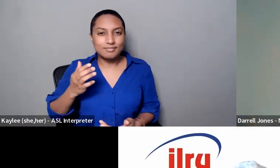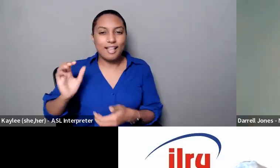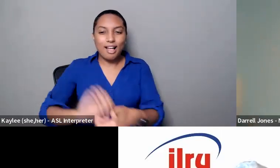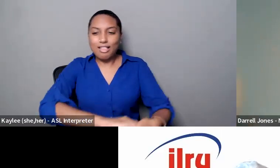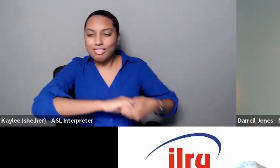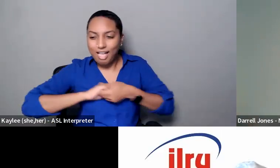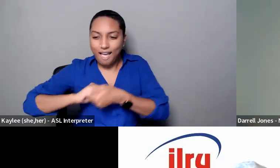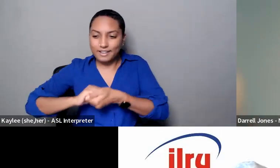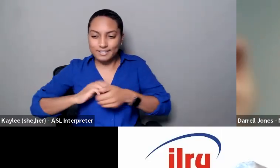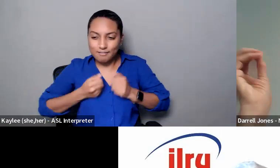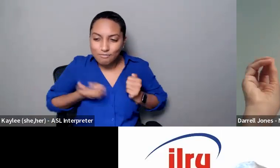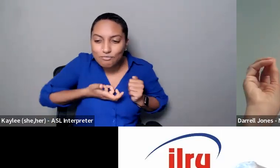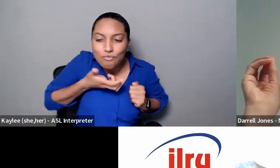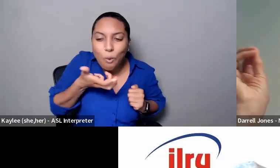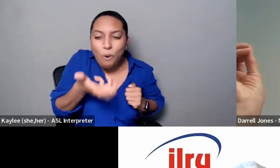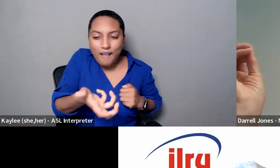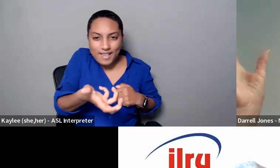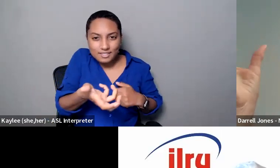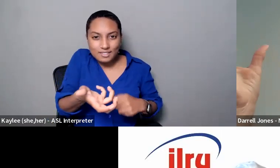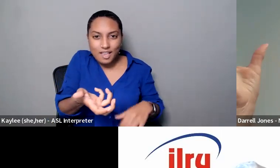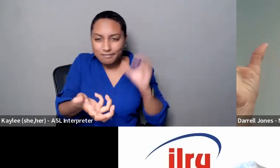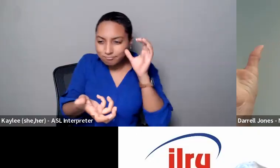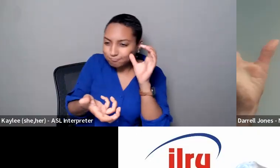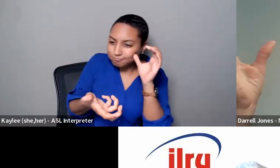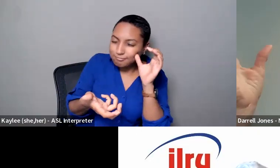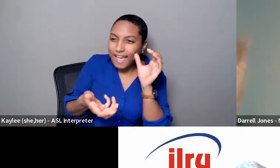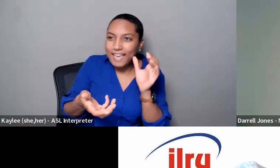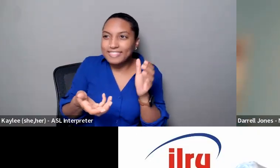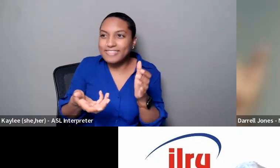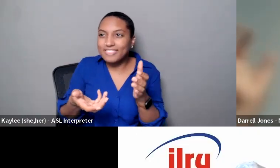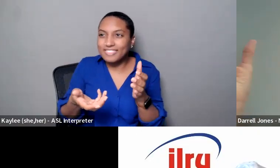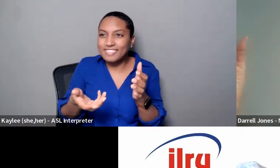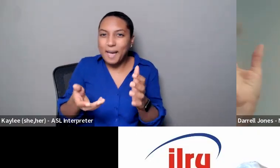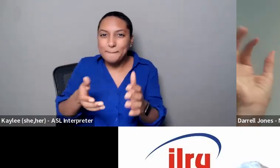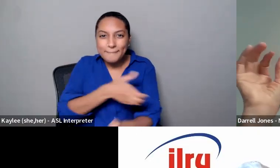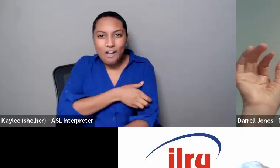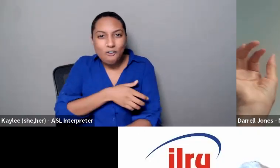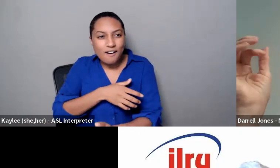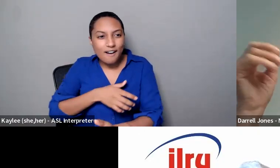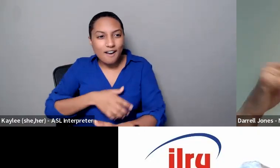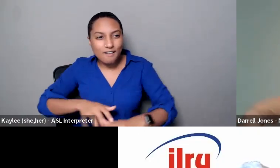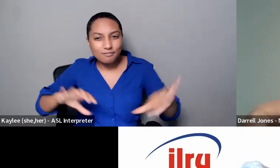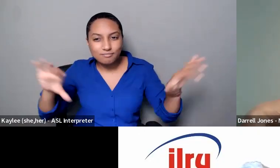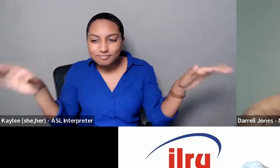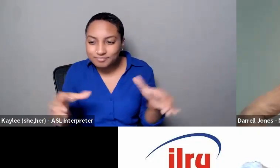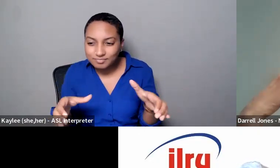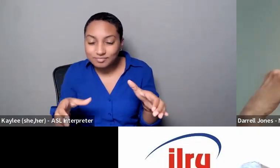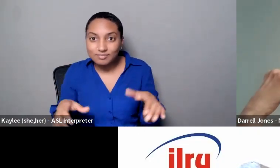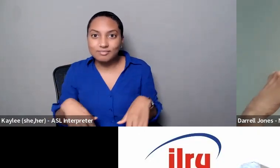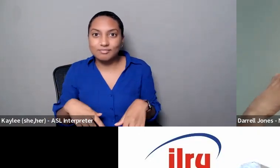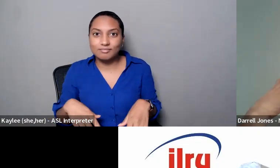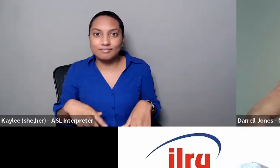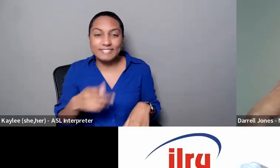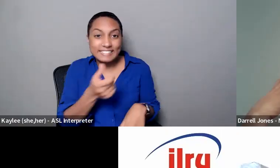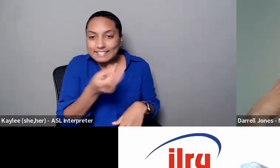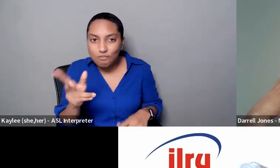and power that coming together as a group of centers